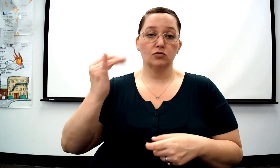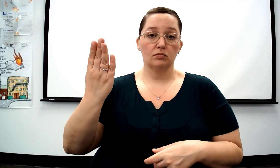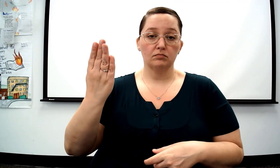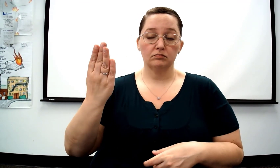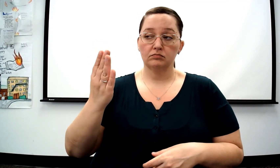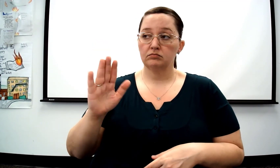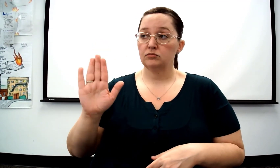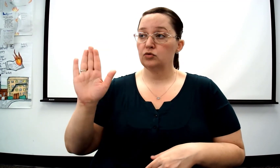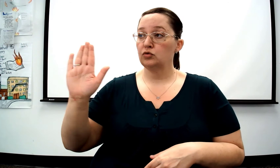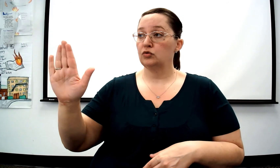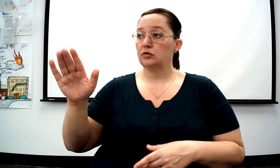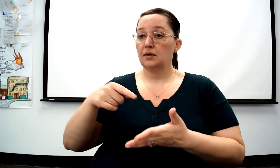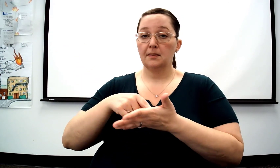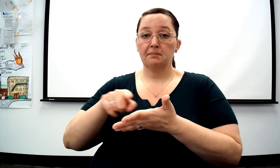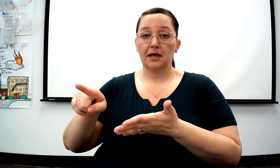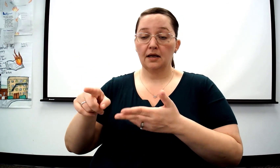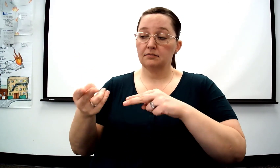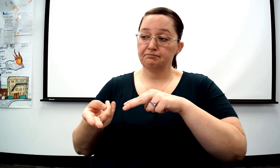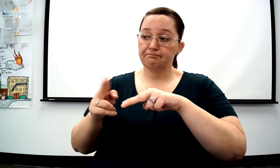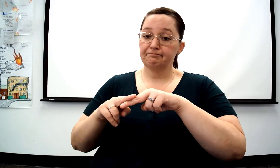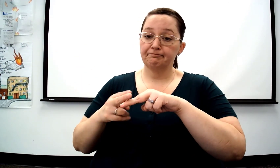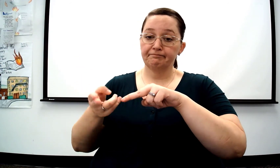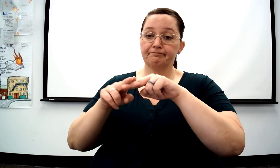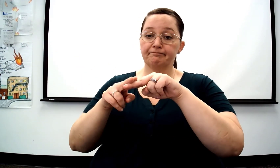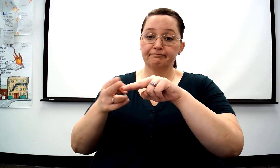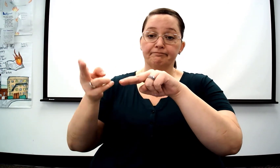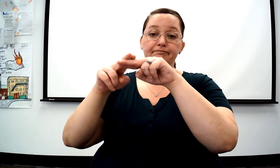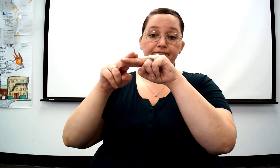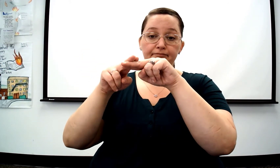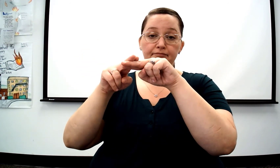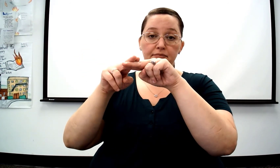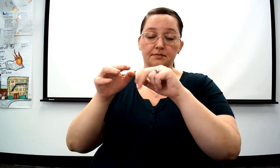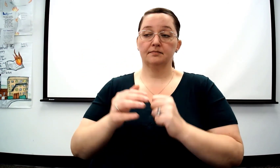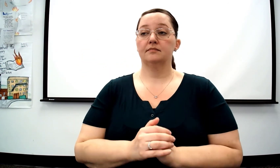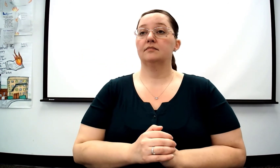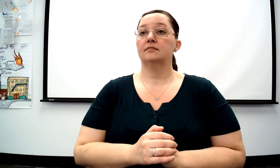My friend's job, her salary has been increasing.